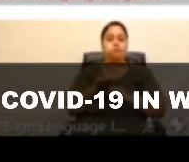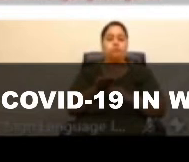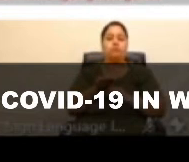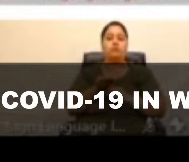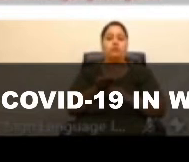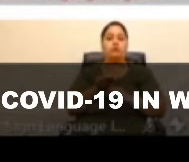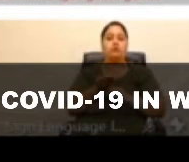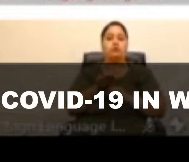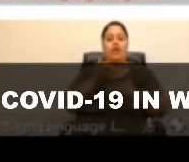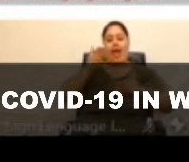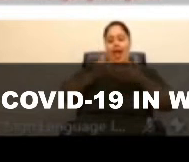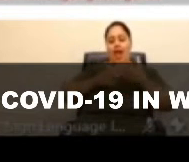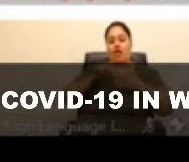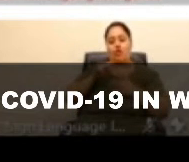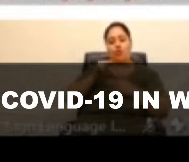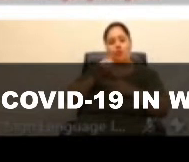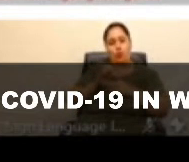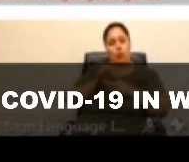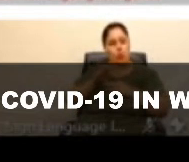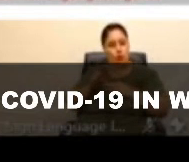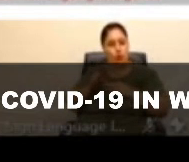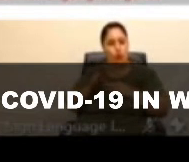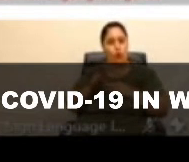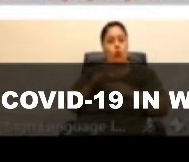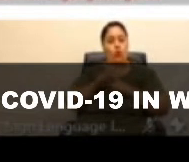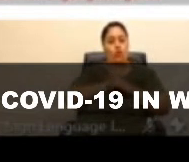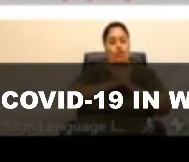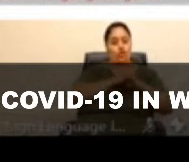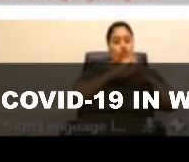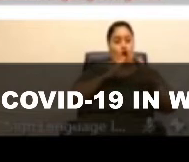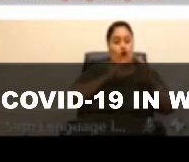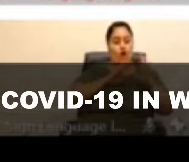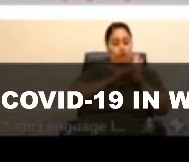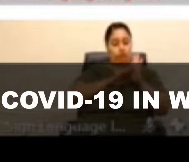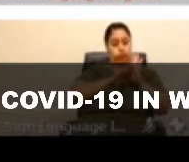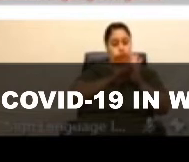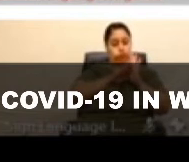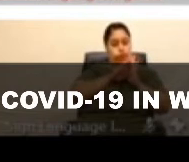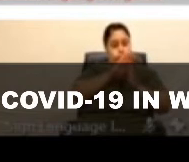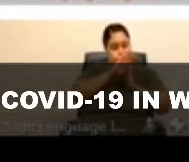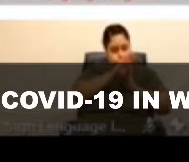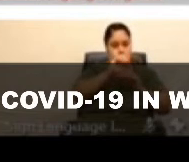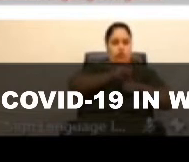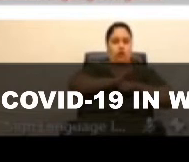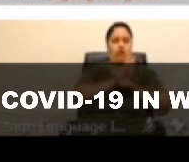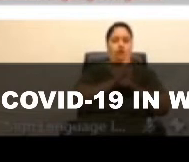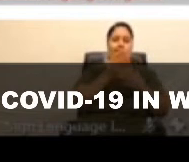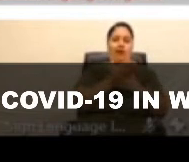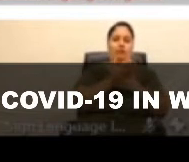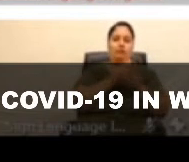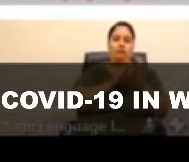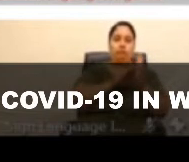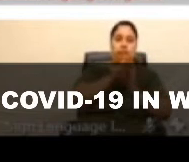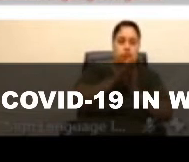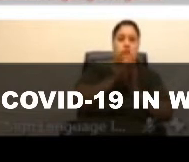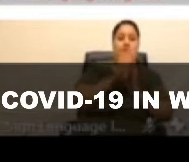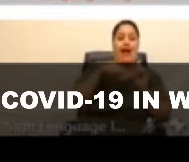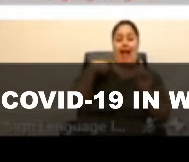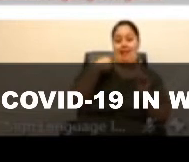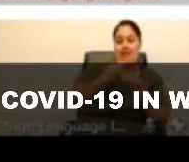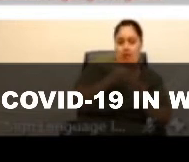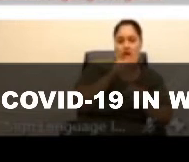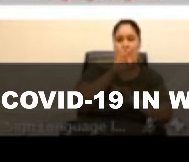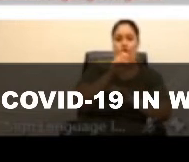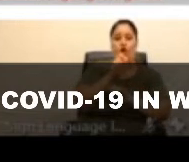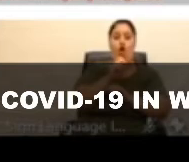the end of June was our initial surge of cases. What we're seeing up until the 30th of November